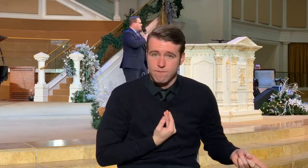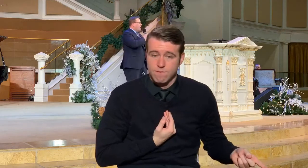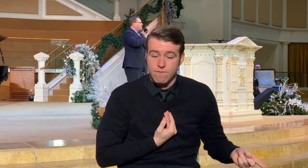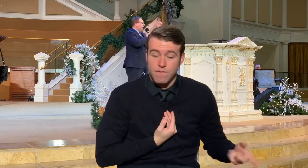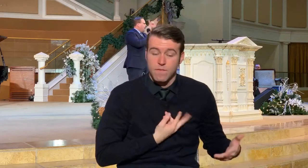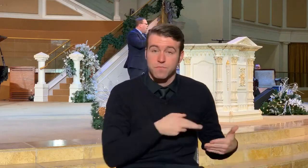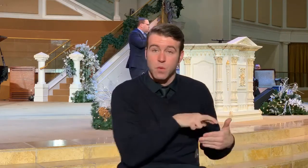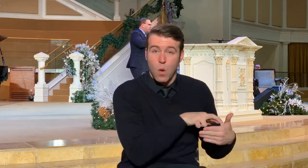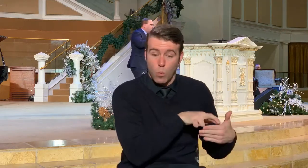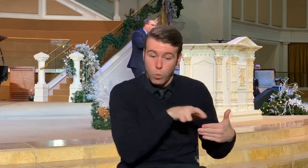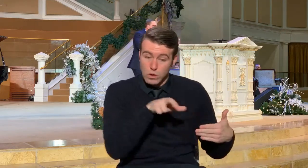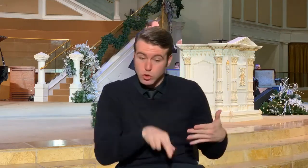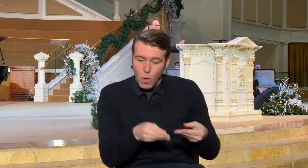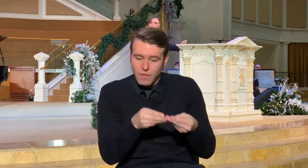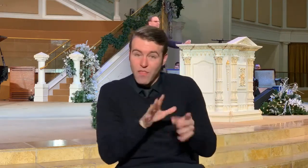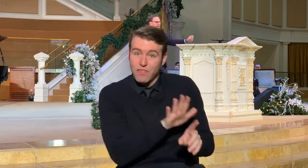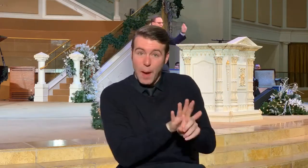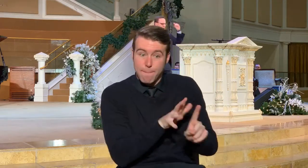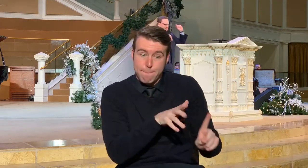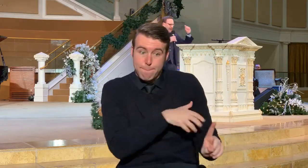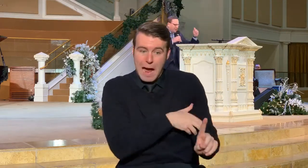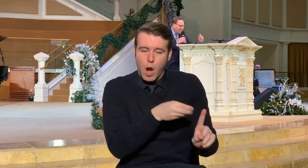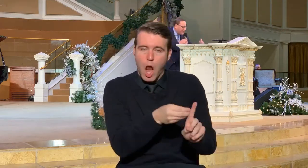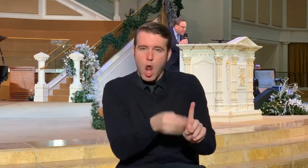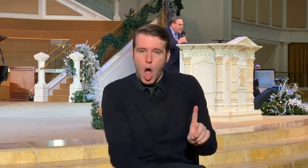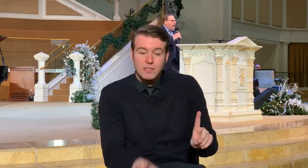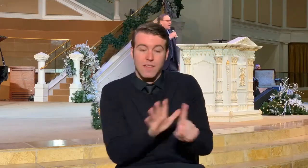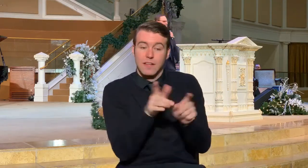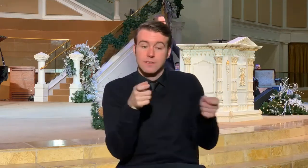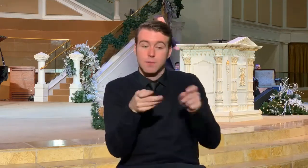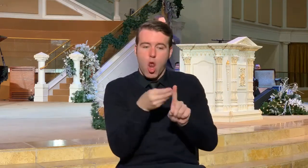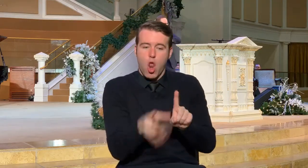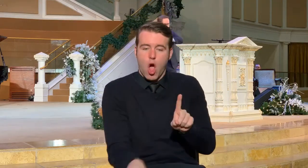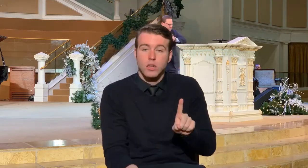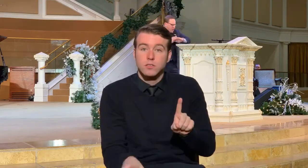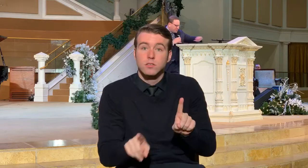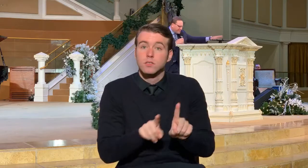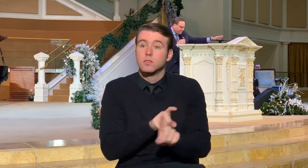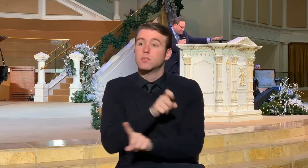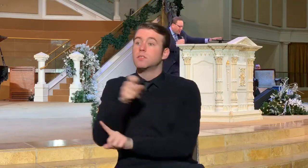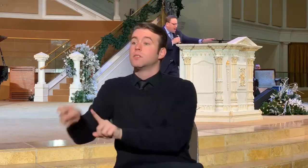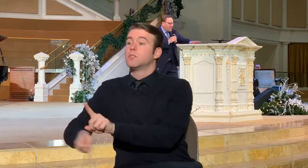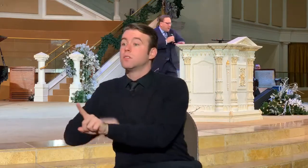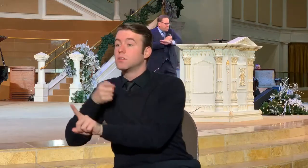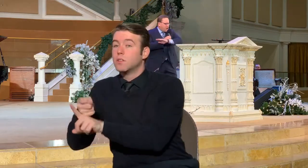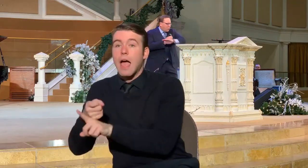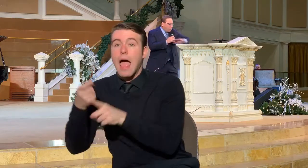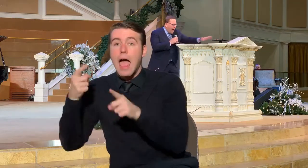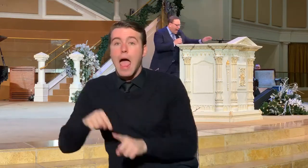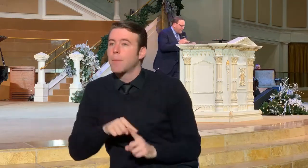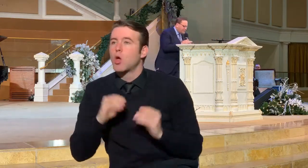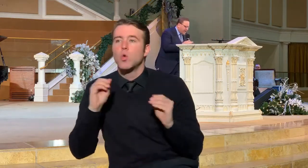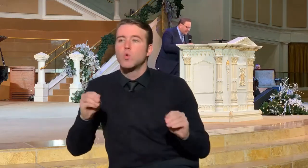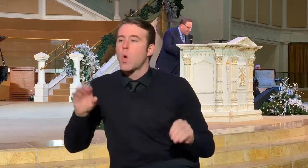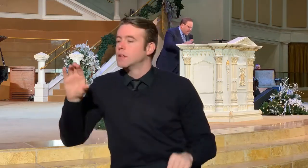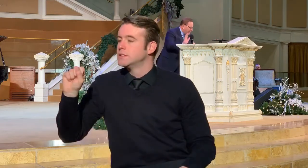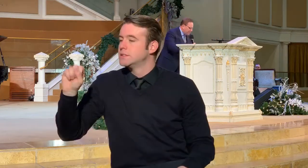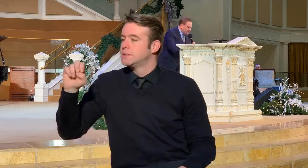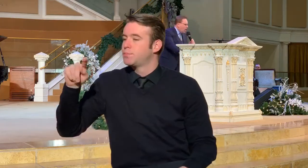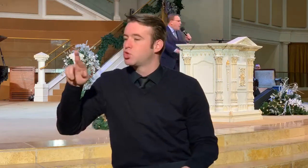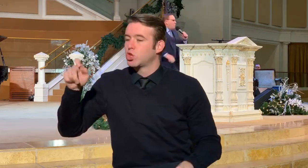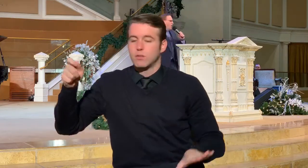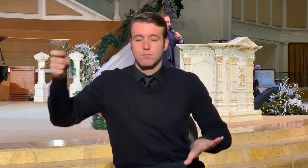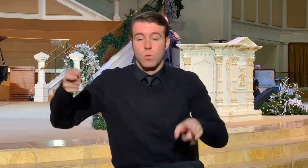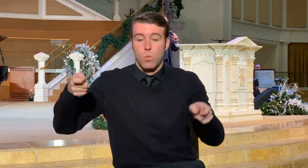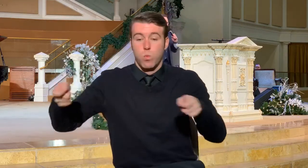as a result, they lost their power. They lost their dominion until there was no scepter. There was no rod of judgment.